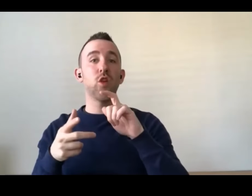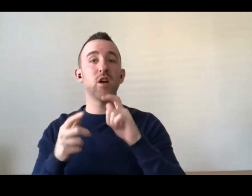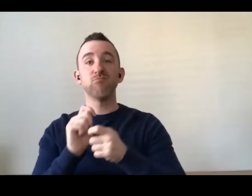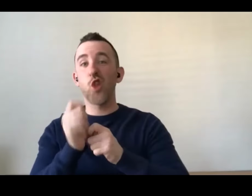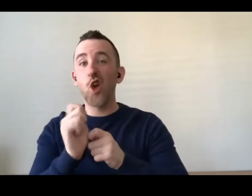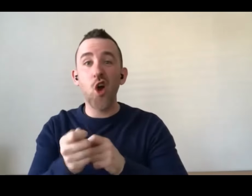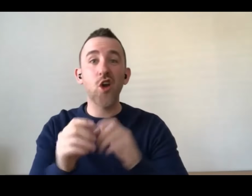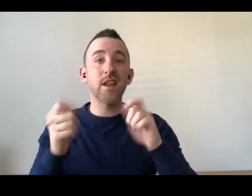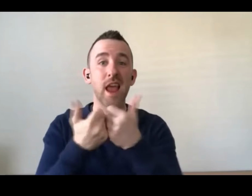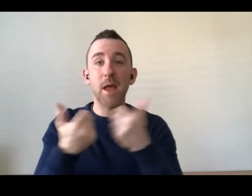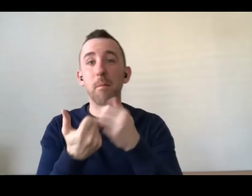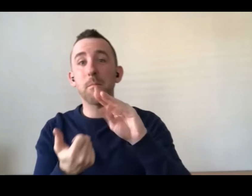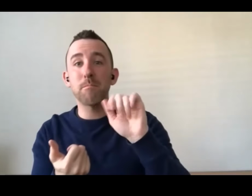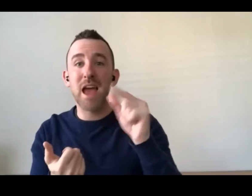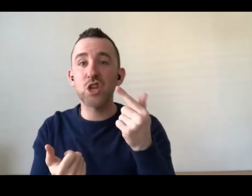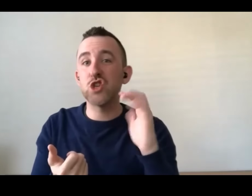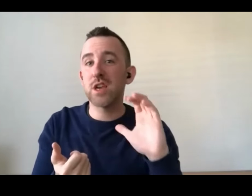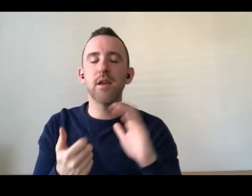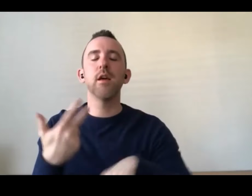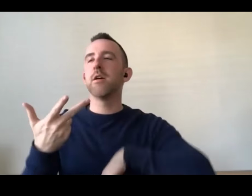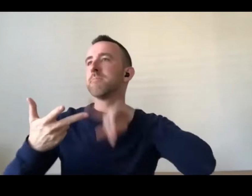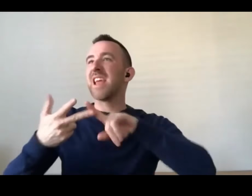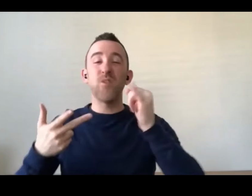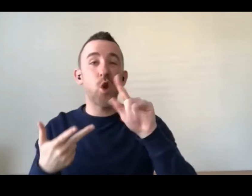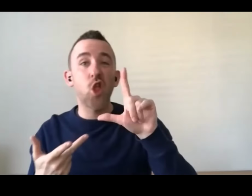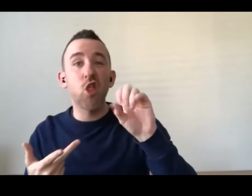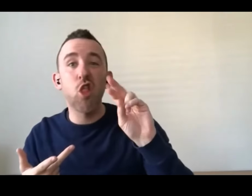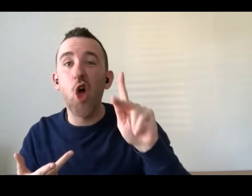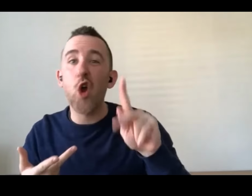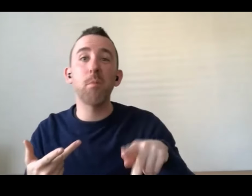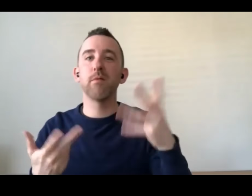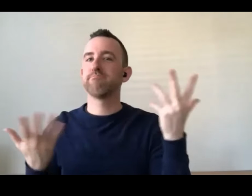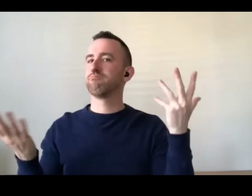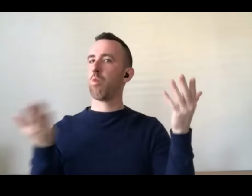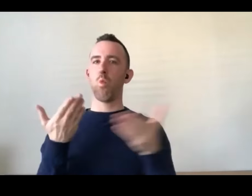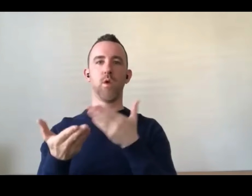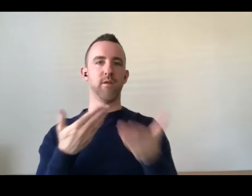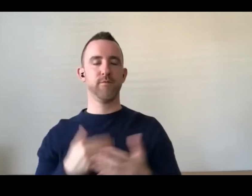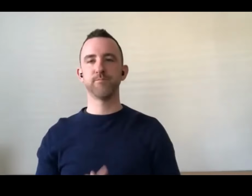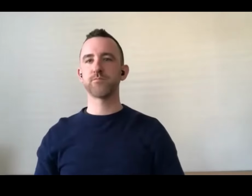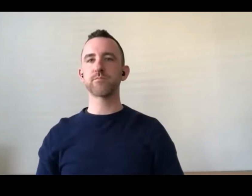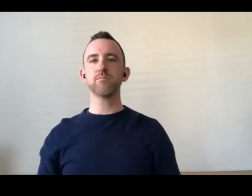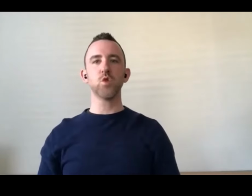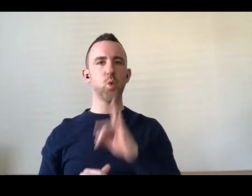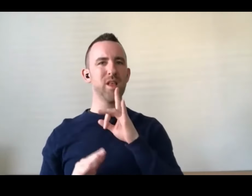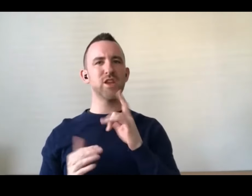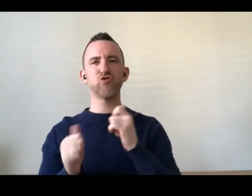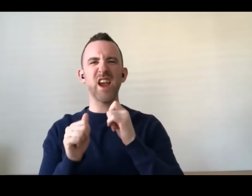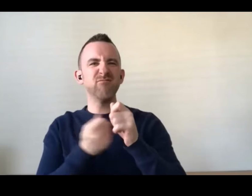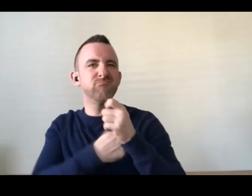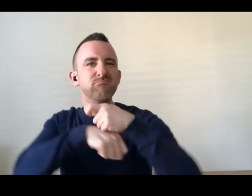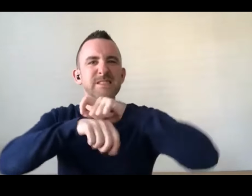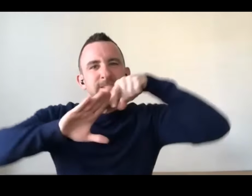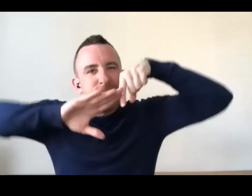you want to LARP in your house, if you want to, if you get as deep into it as you want,